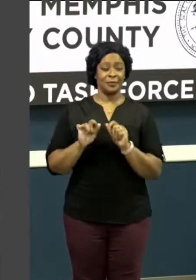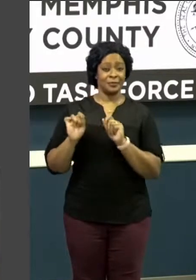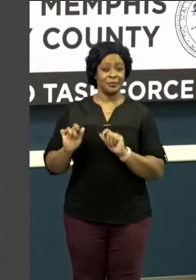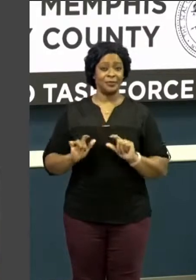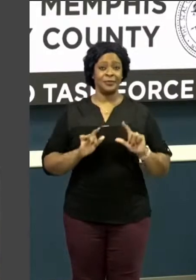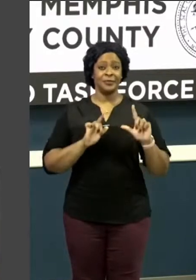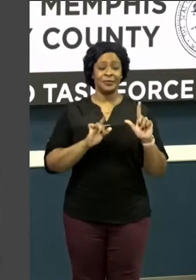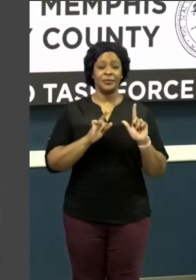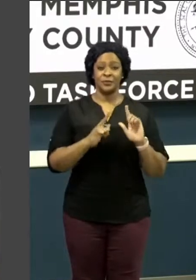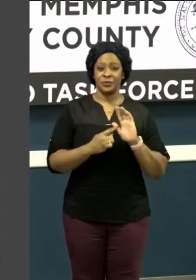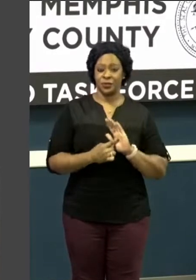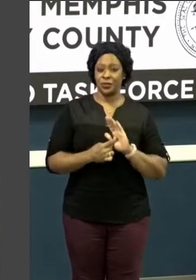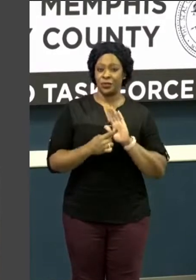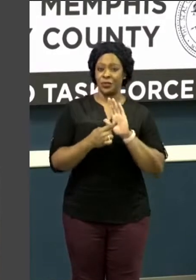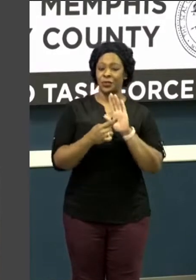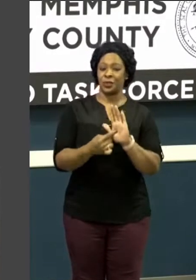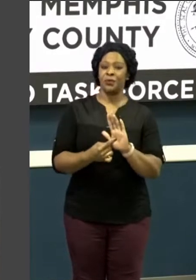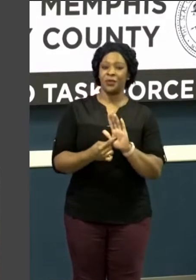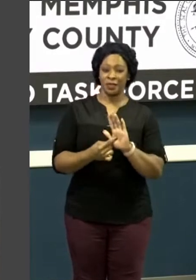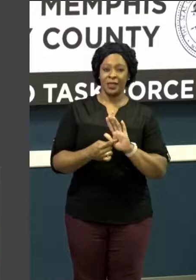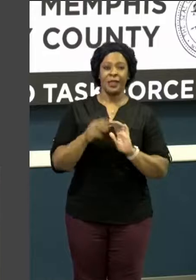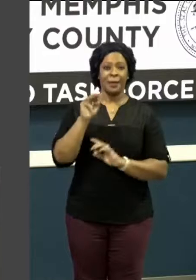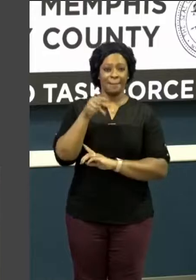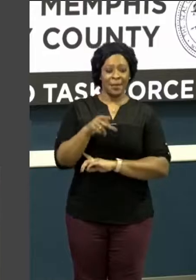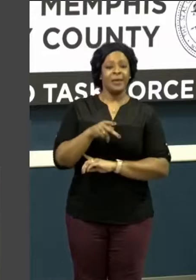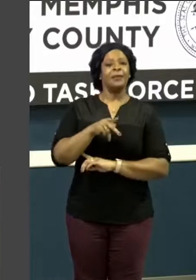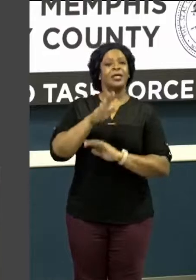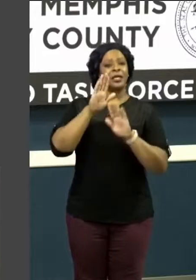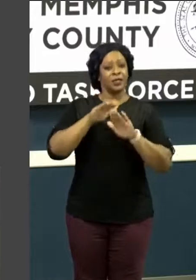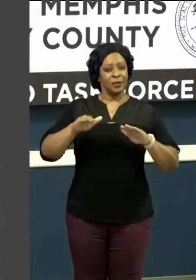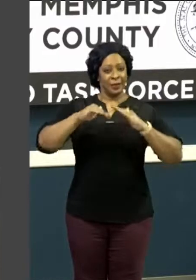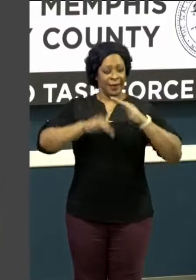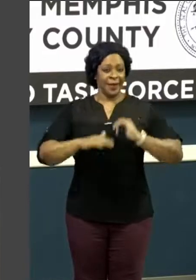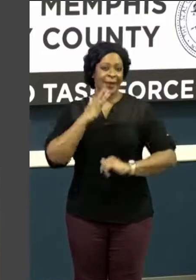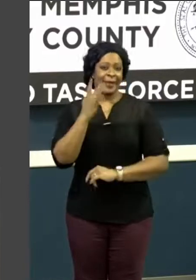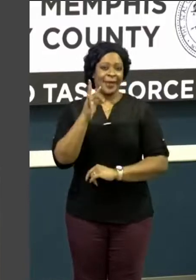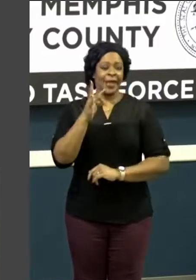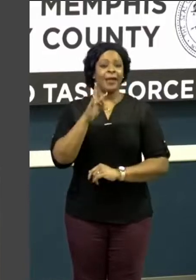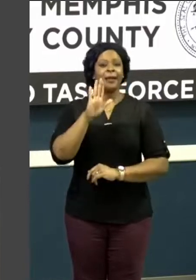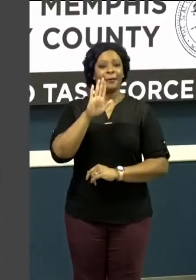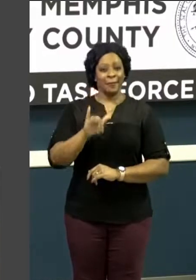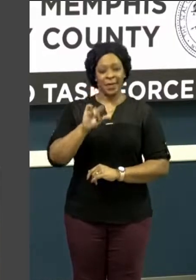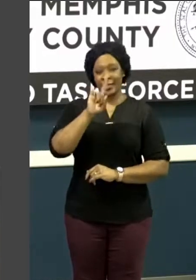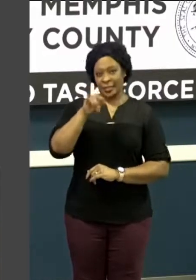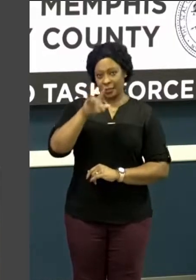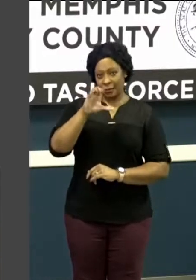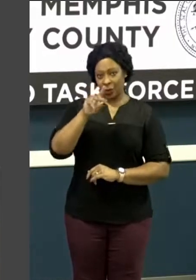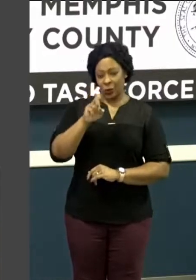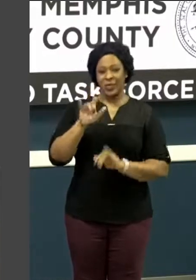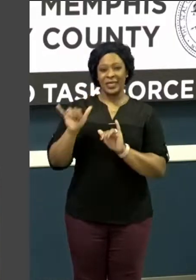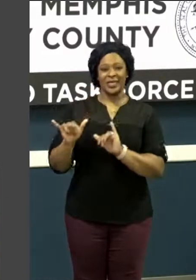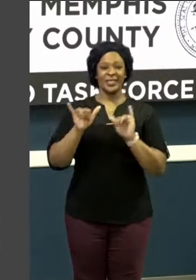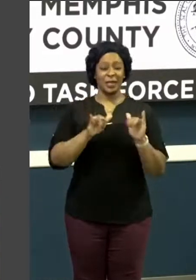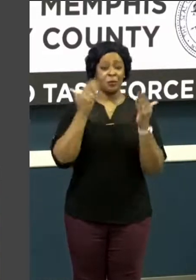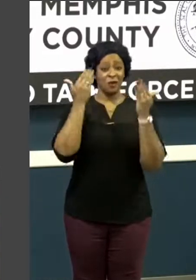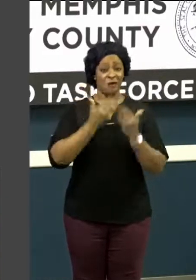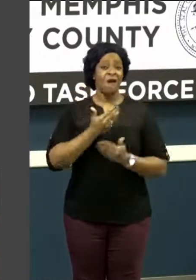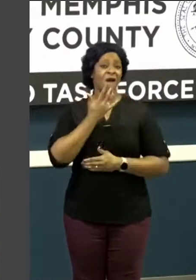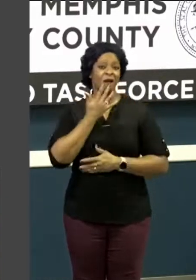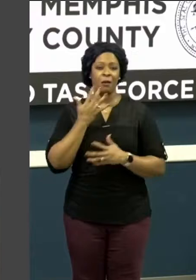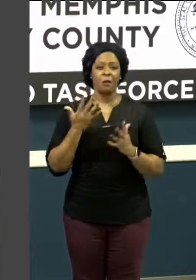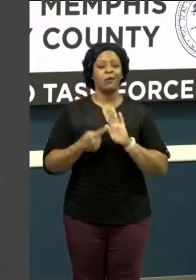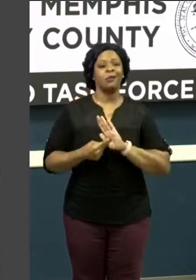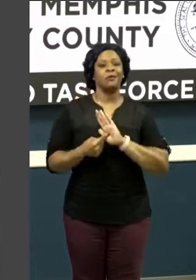slide. And this map shows the active pediatric cases by zip code. The same thing, with the darker